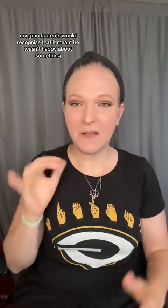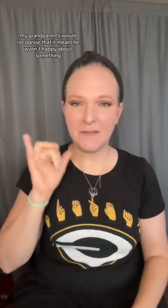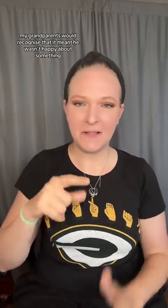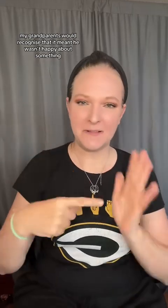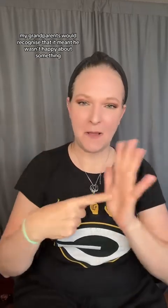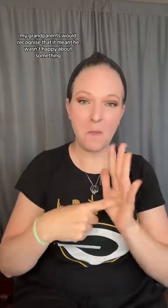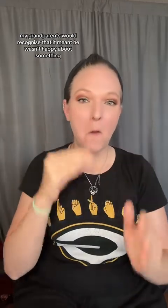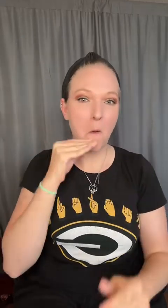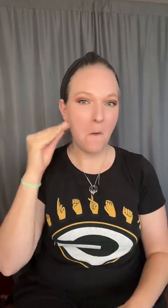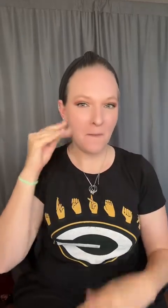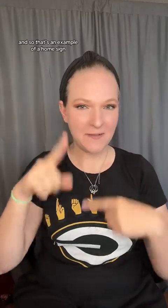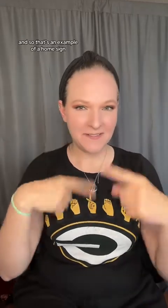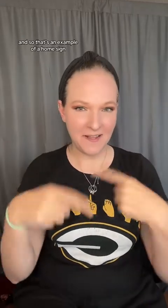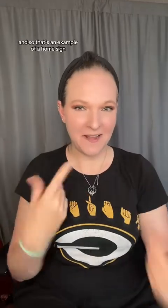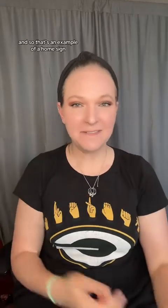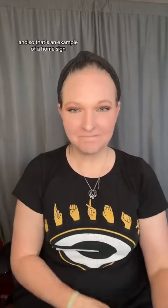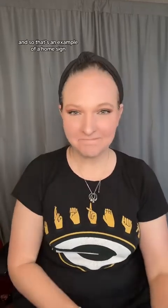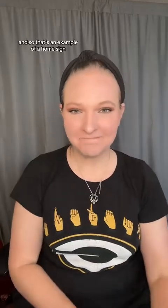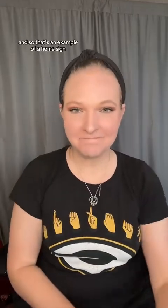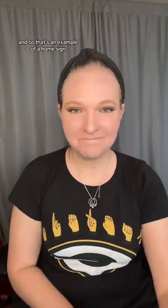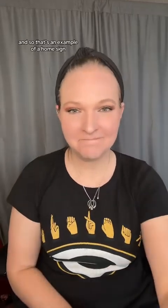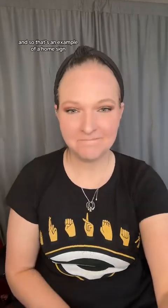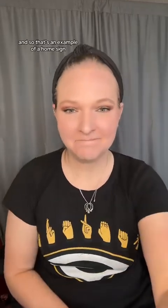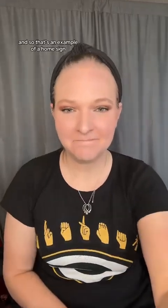something. And so that's an example of a home sign.